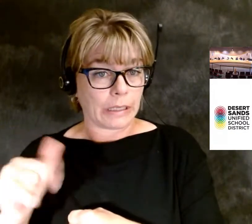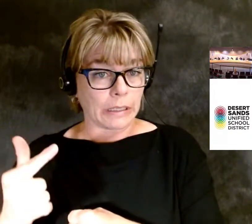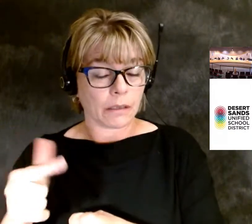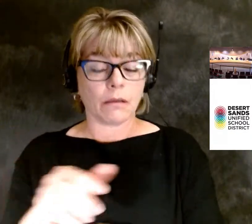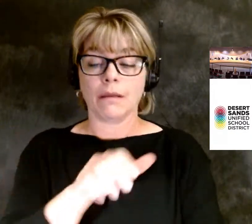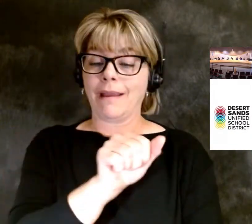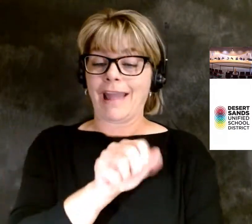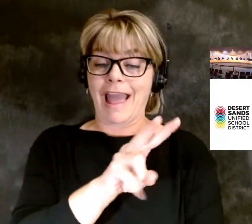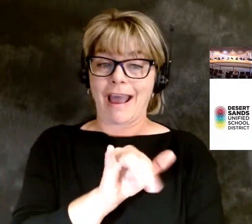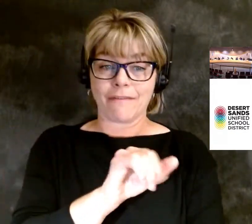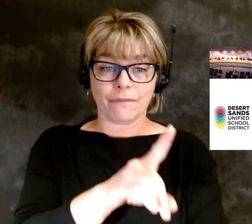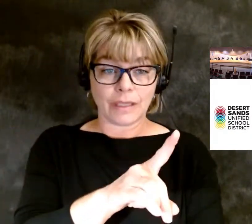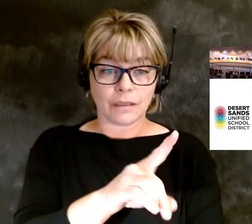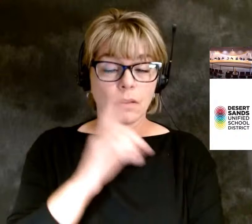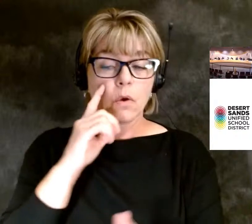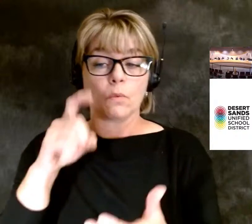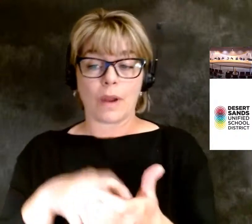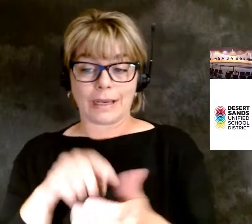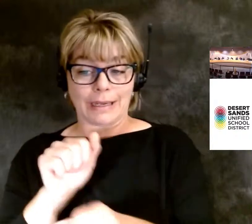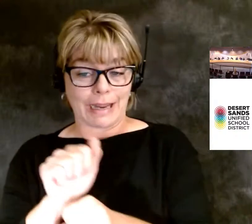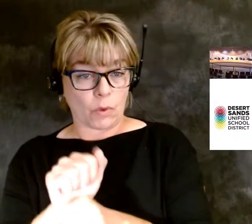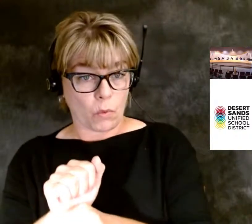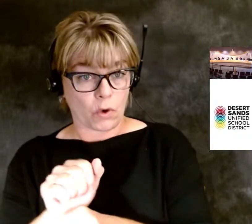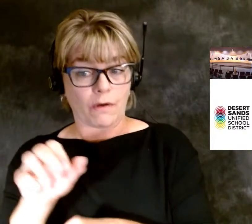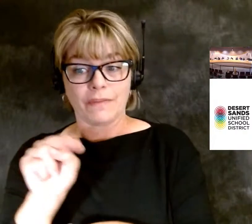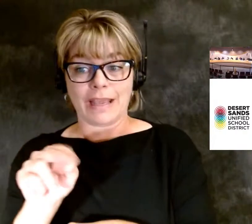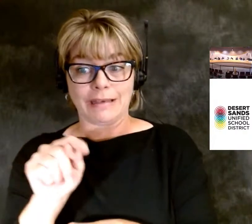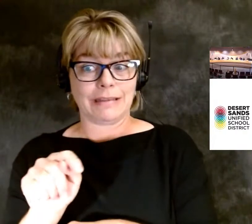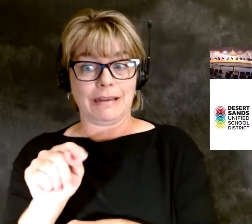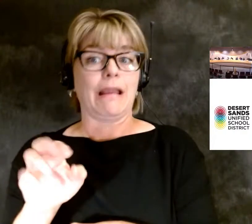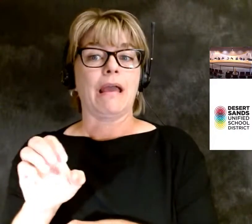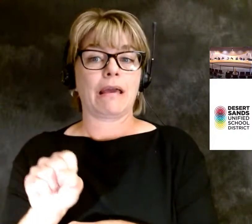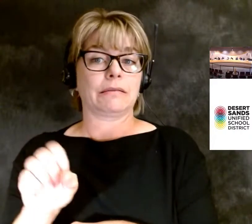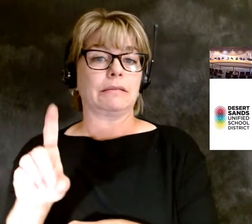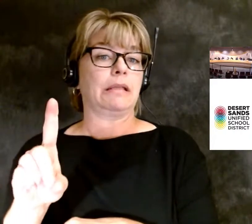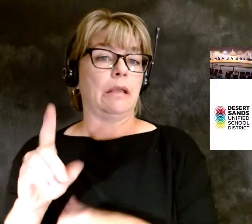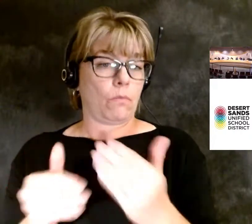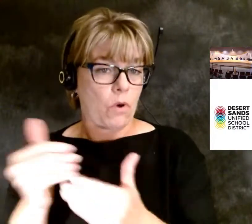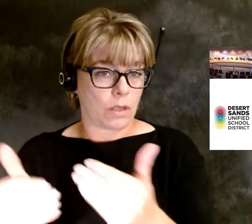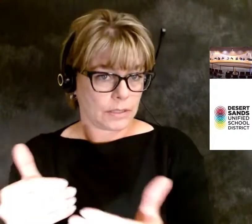done through the MTSS process, and the importance of building family engagement.